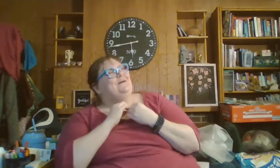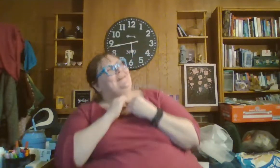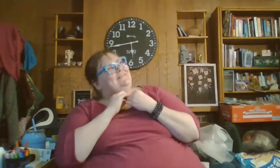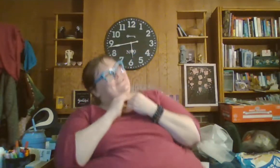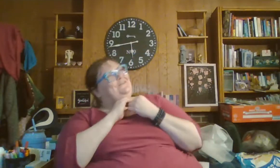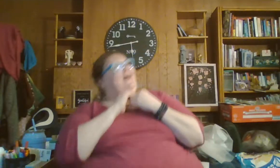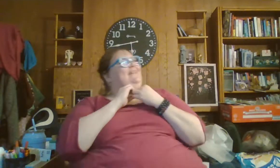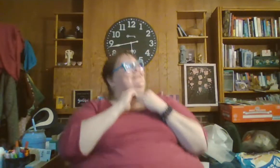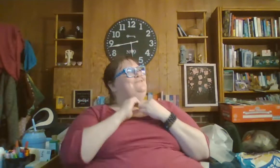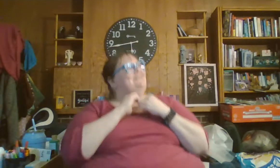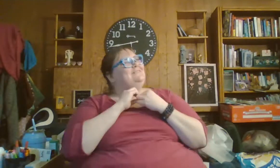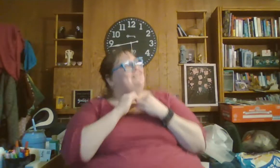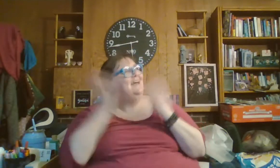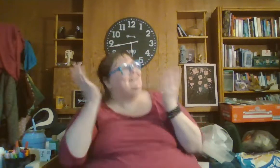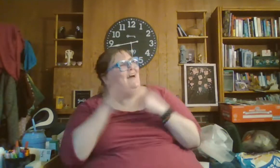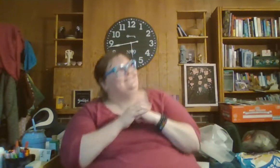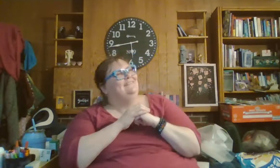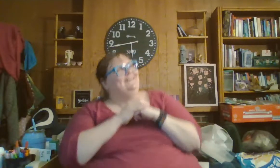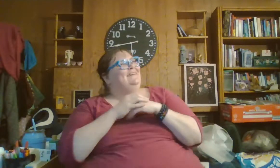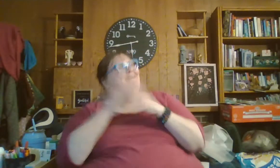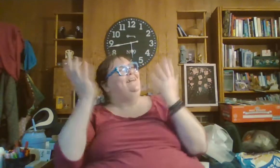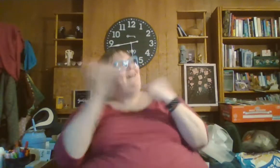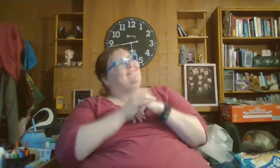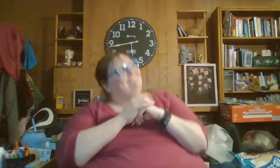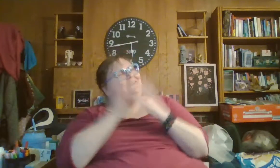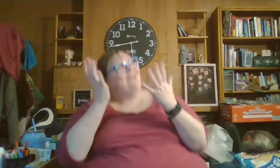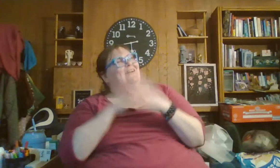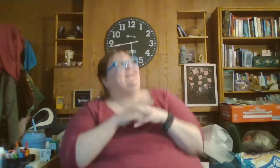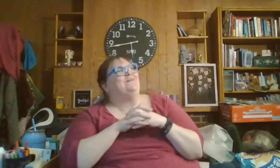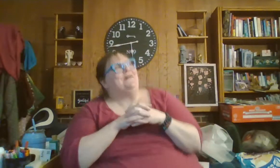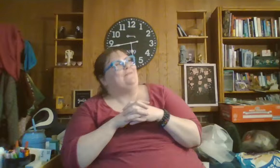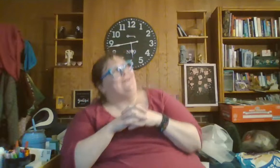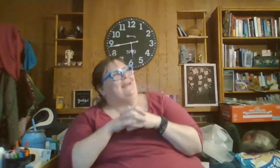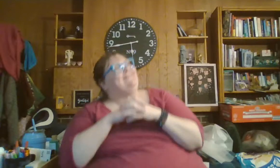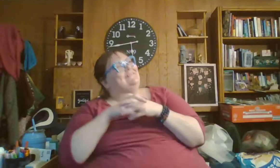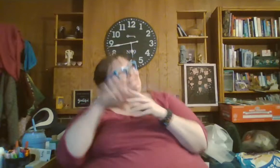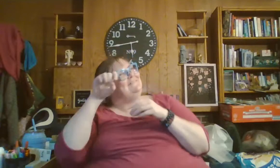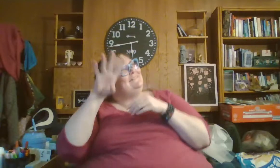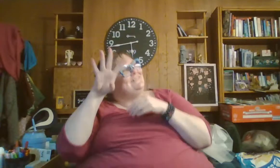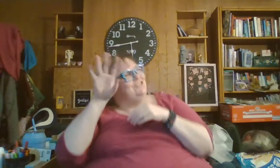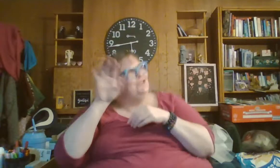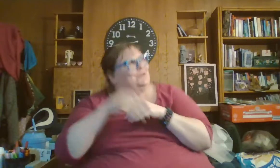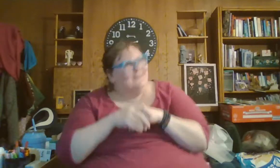positive and that you were just like, no, you're not raining on my parade. Just shoo.